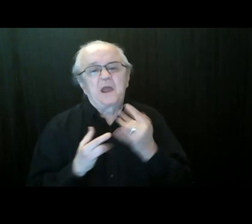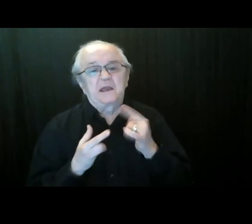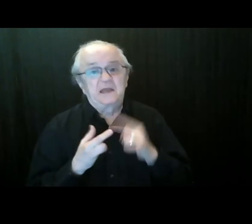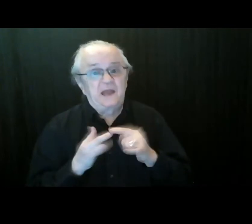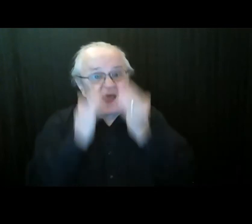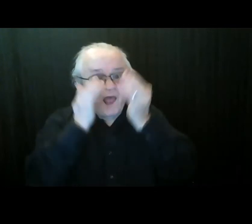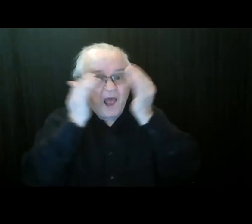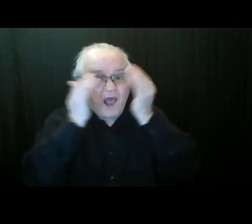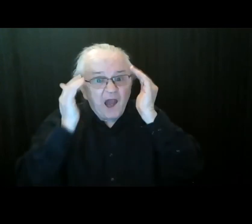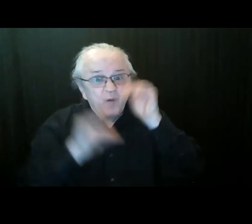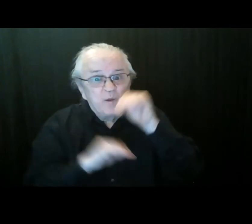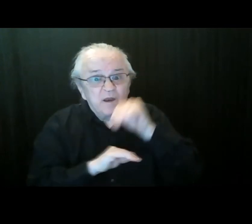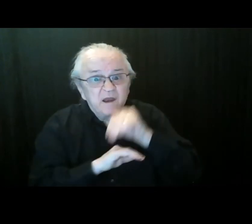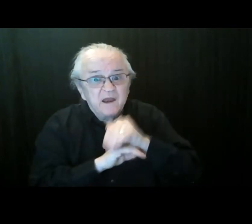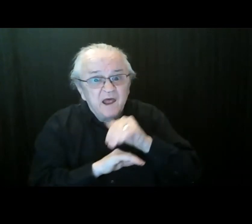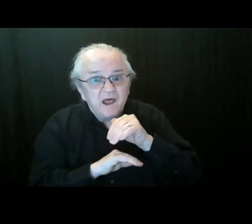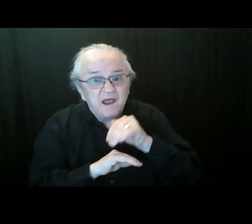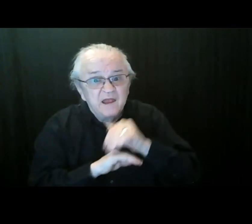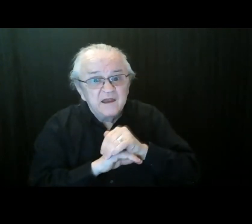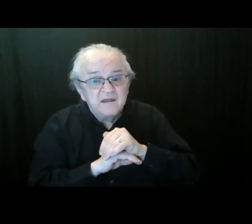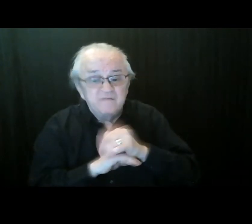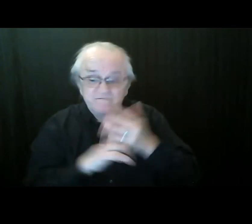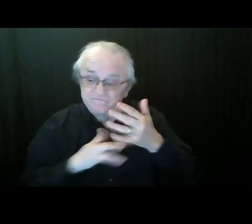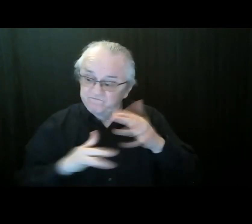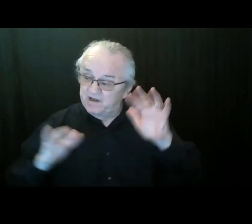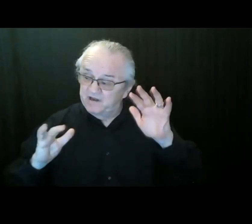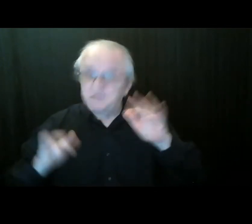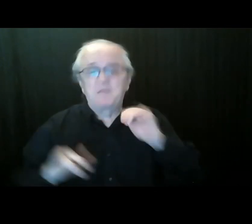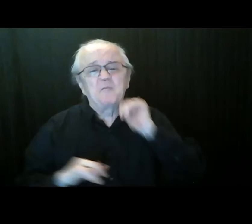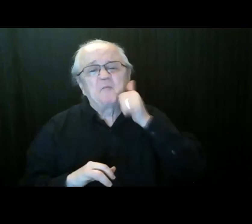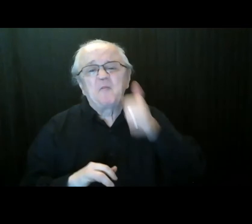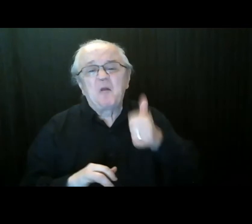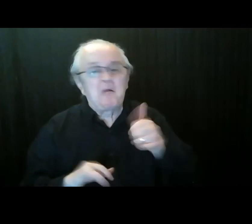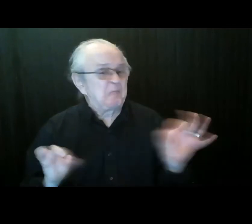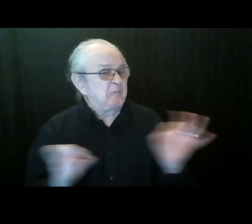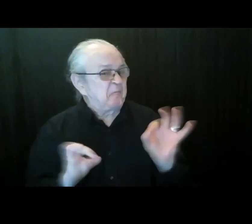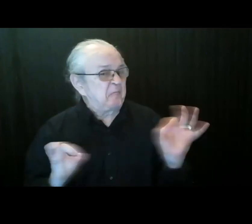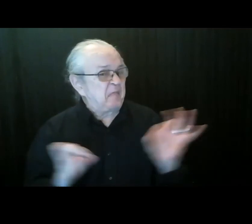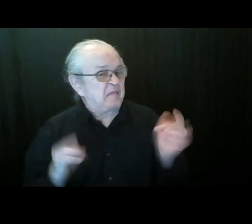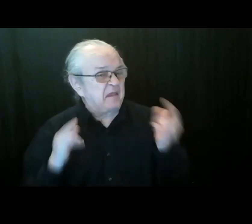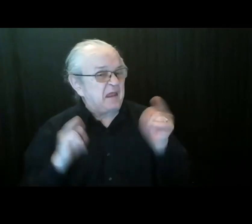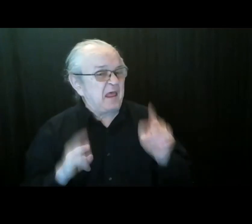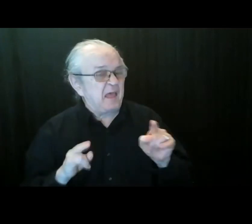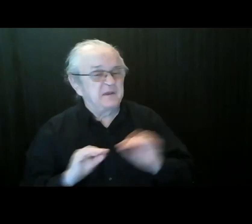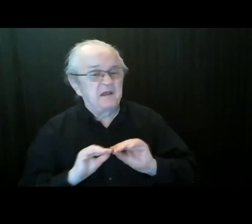would tell her the following day, when it was clear that it was a legend and it was all something of a joke.